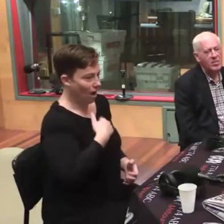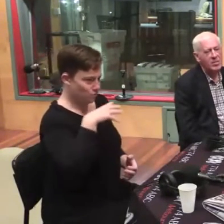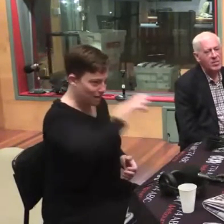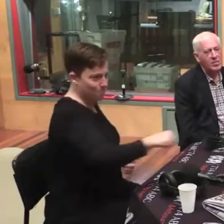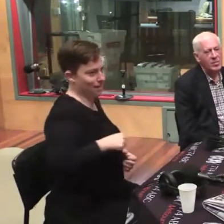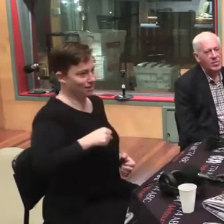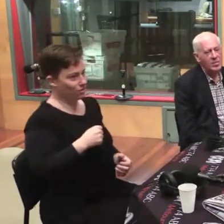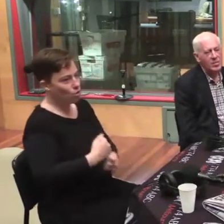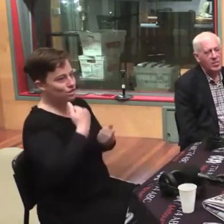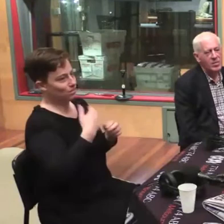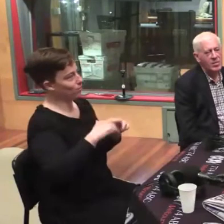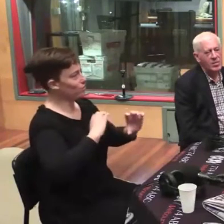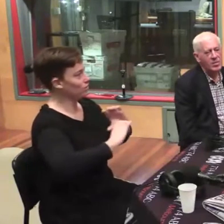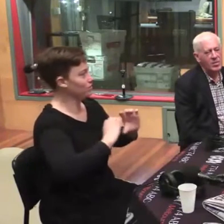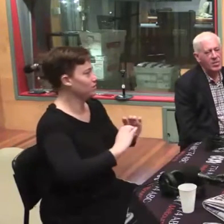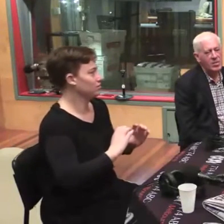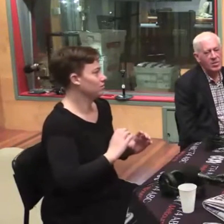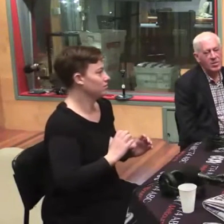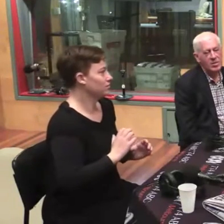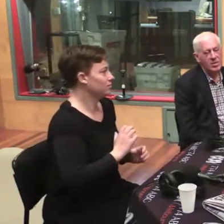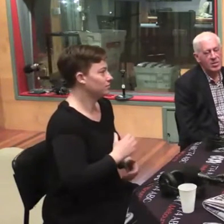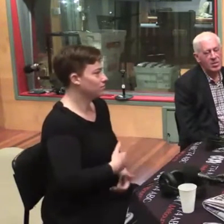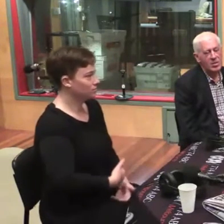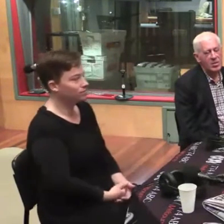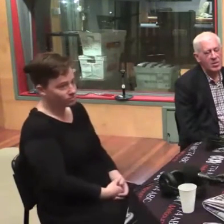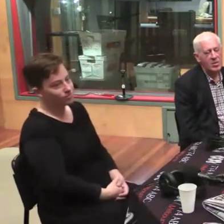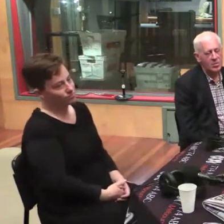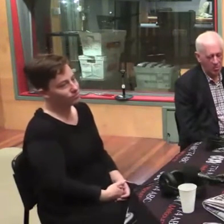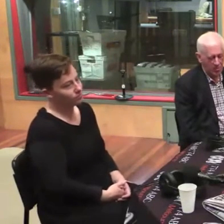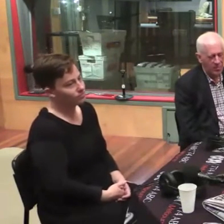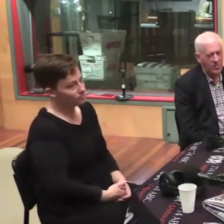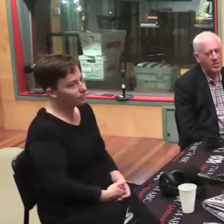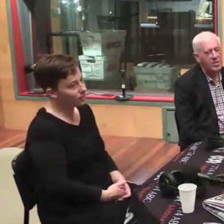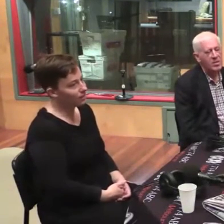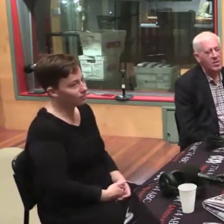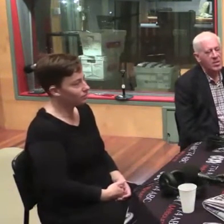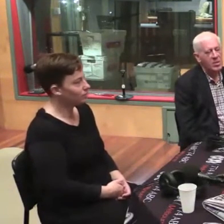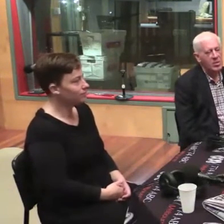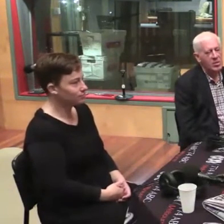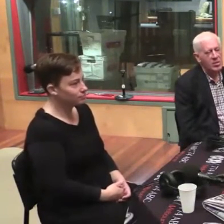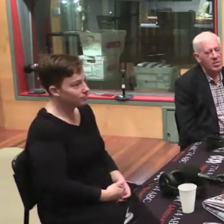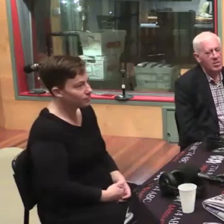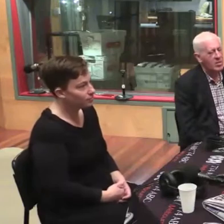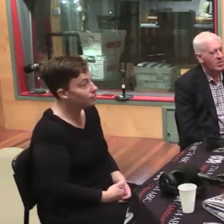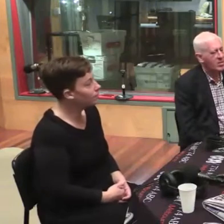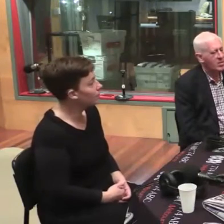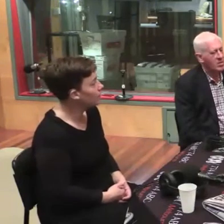than engaging with me, and, you know, it's, so I guess I have to take back ownership of that conversation as best I can. How do you do